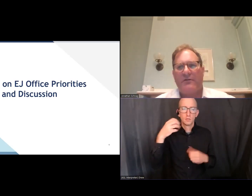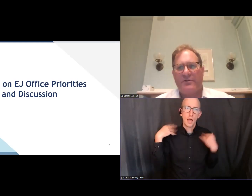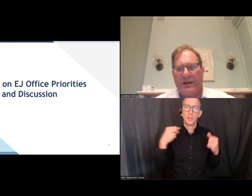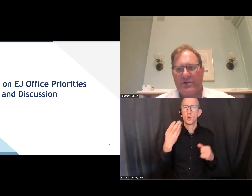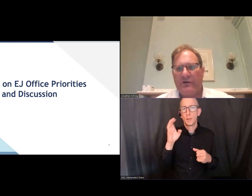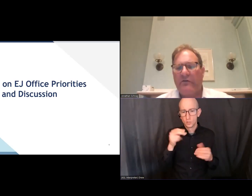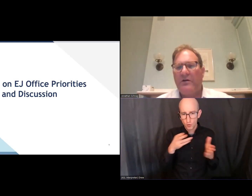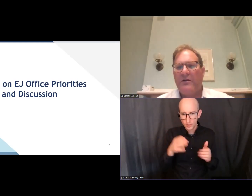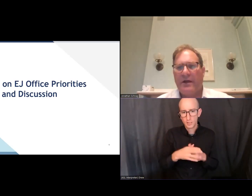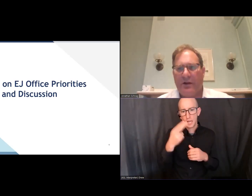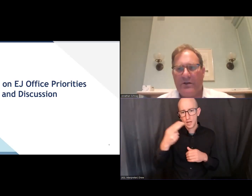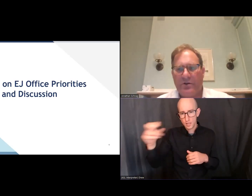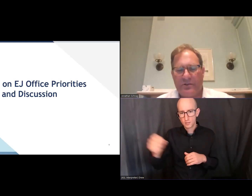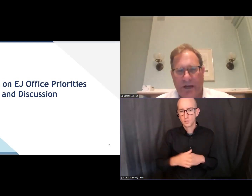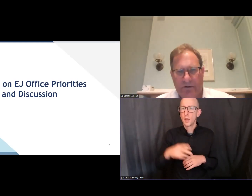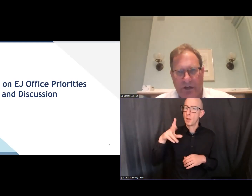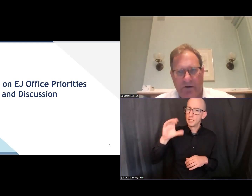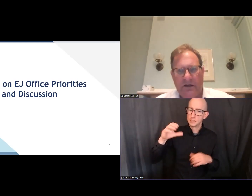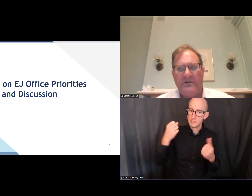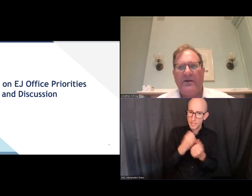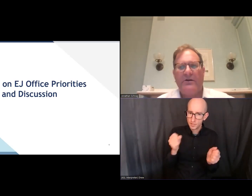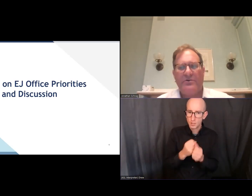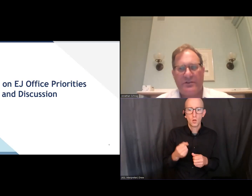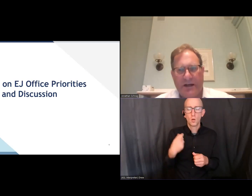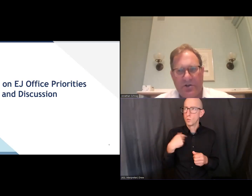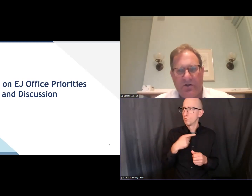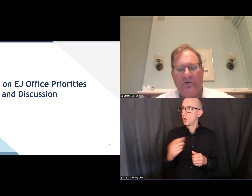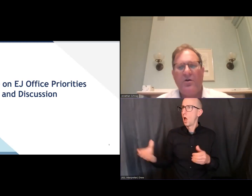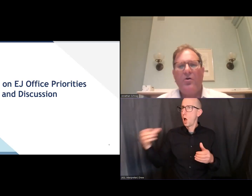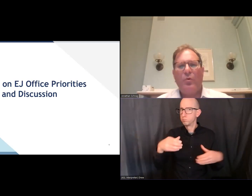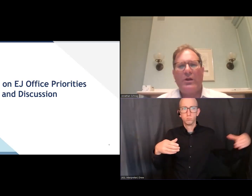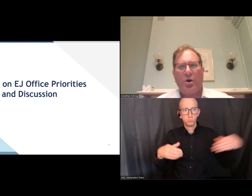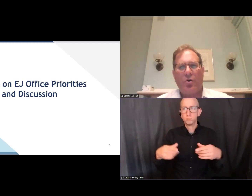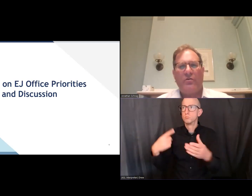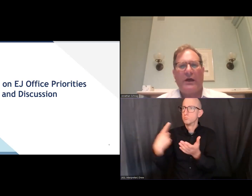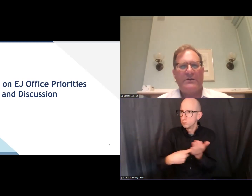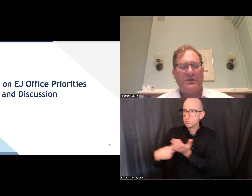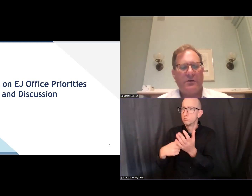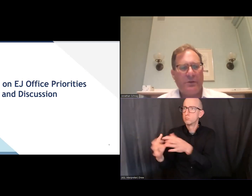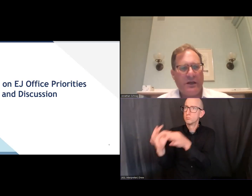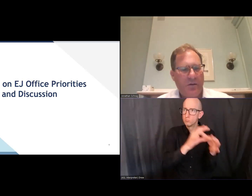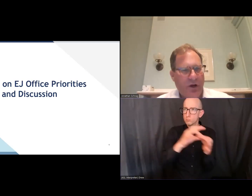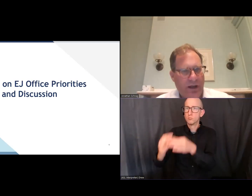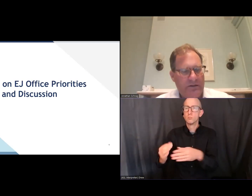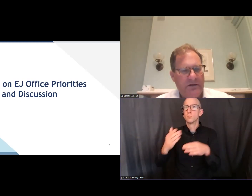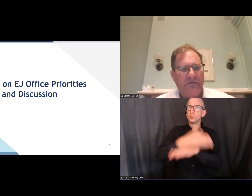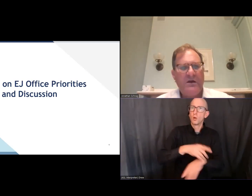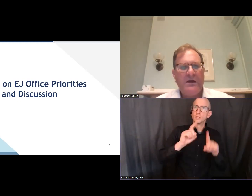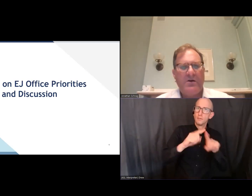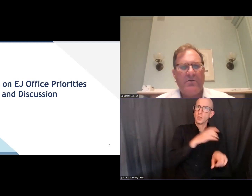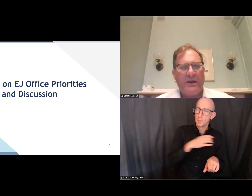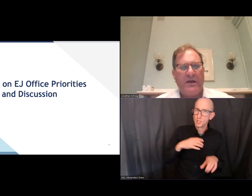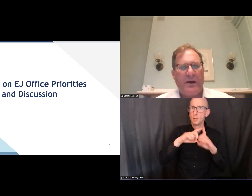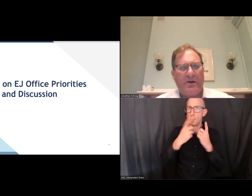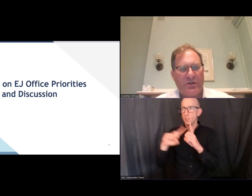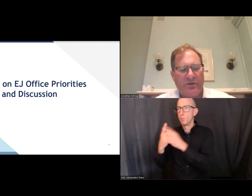together conversations that are intersecretariat, that are intersectional. We know that to be comprehensive